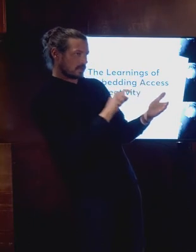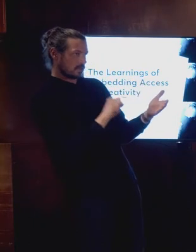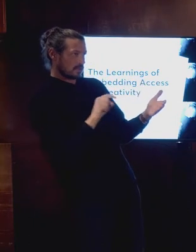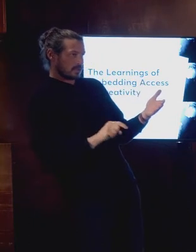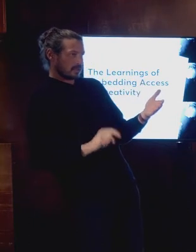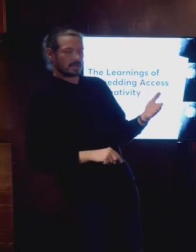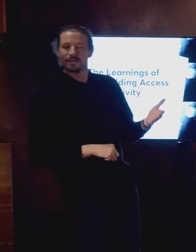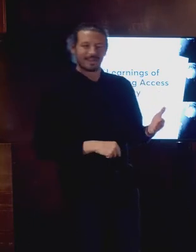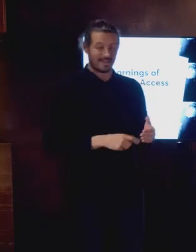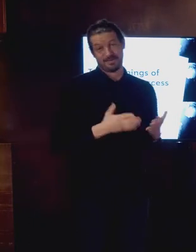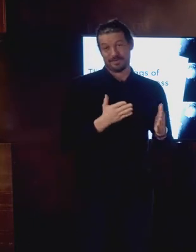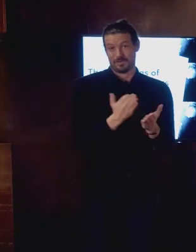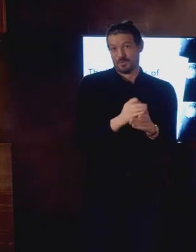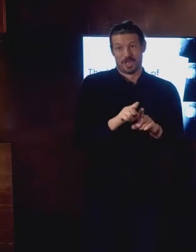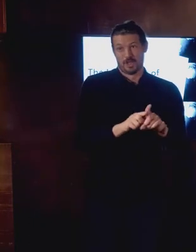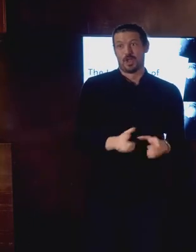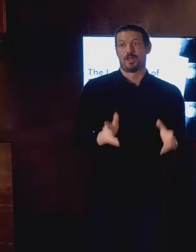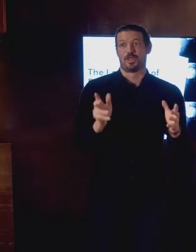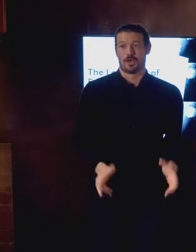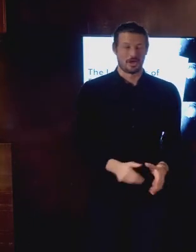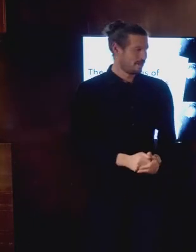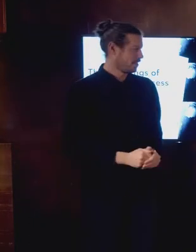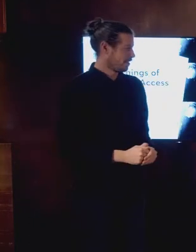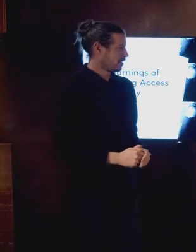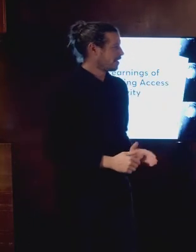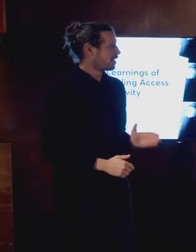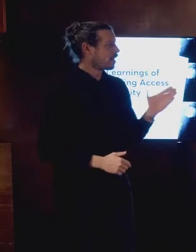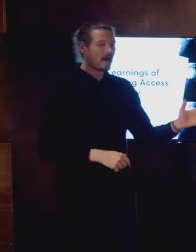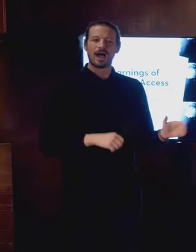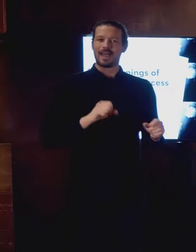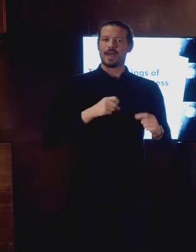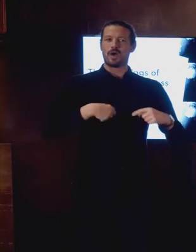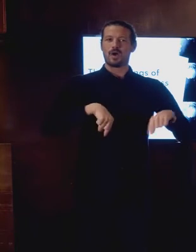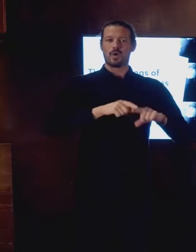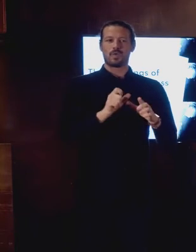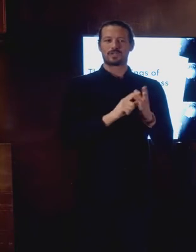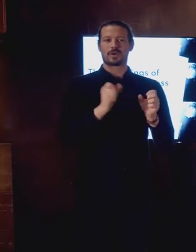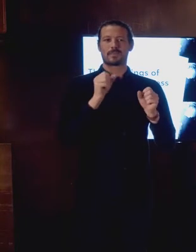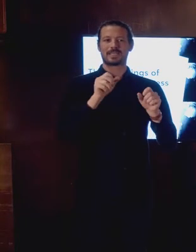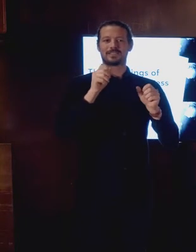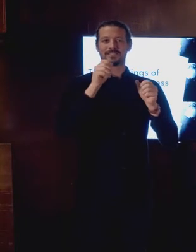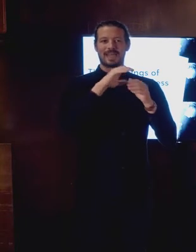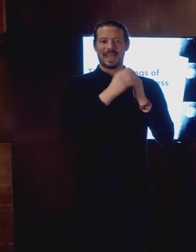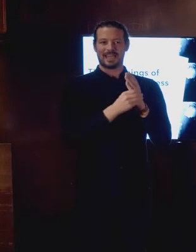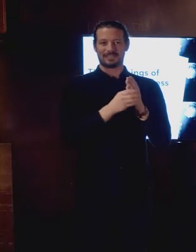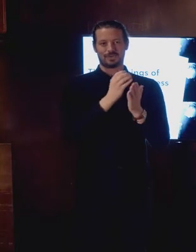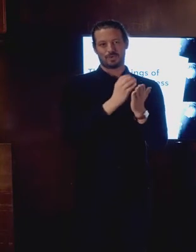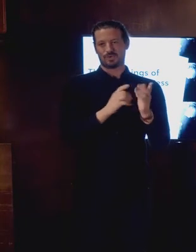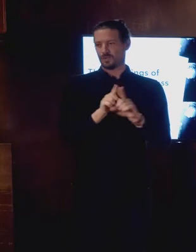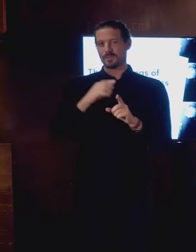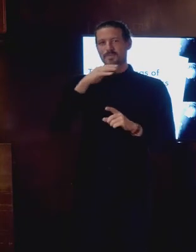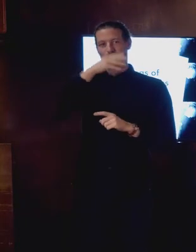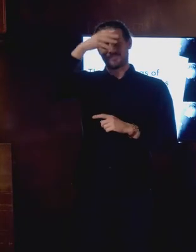lot. Great. We're still learning. So good. We're doing a course with Magic Hands at the moment through Melbourne Fringe and